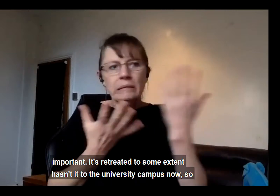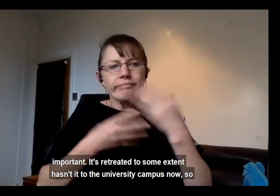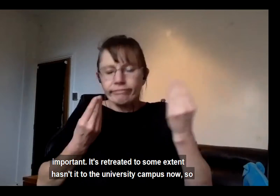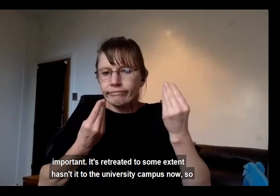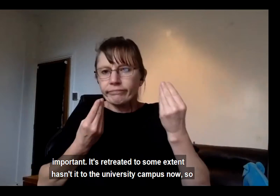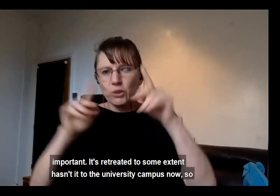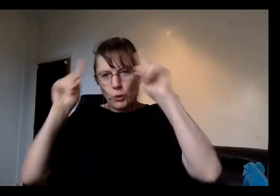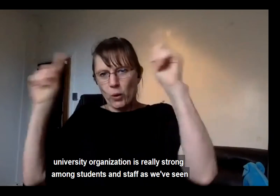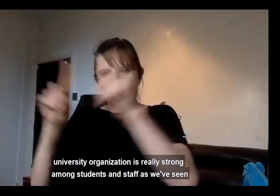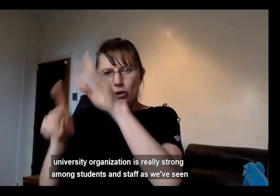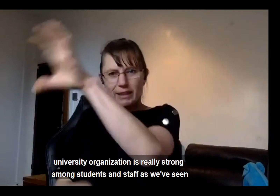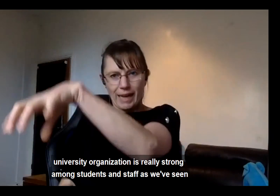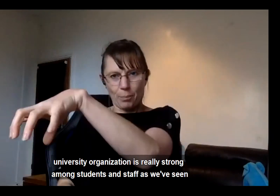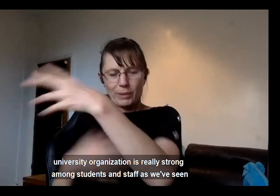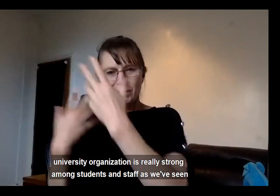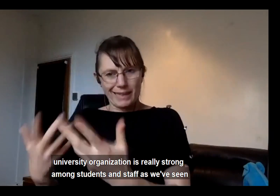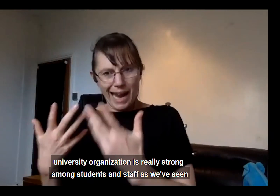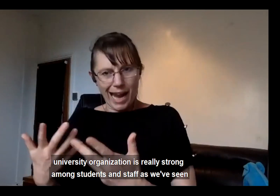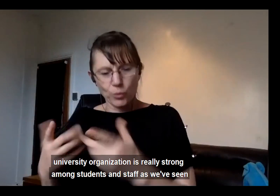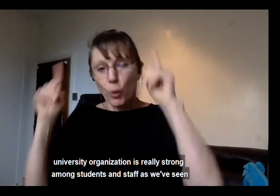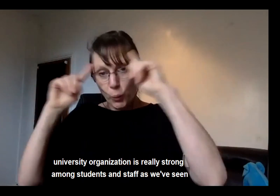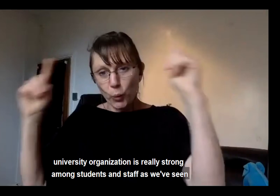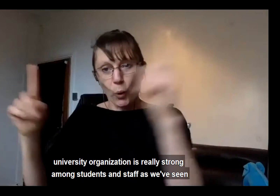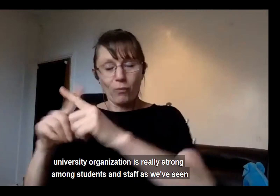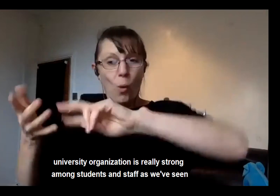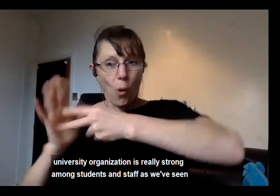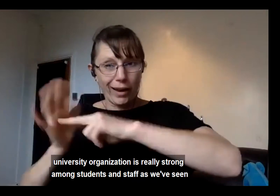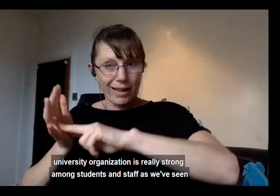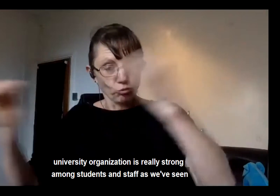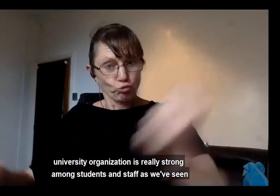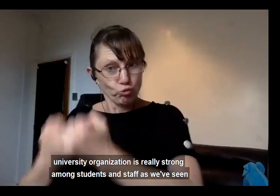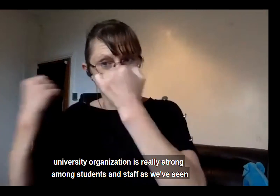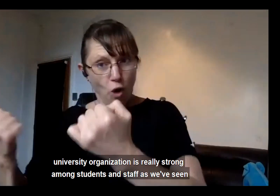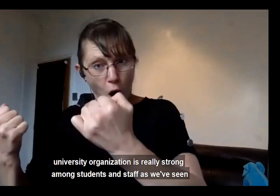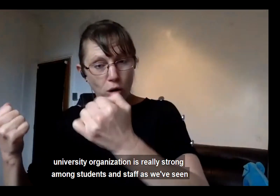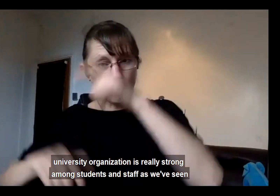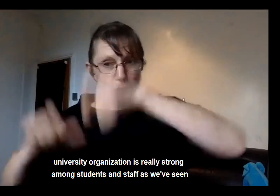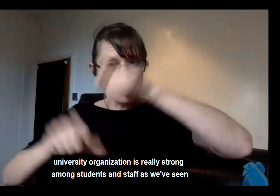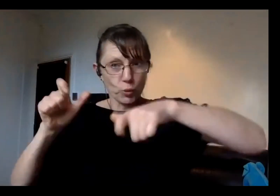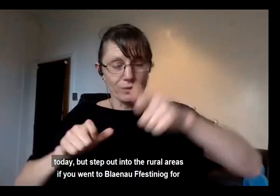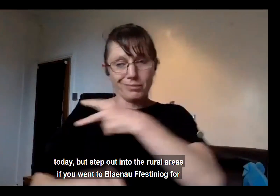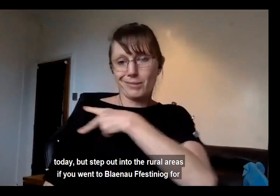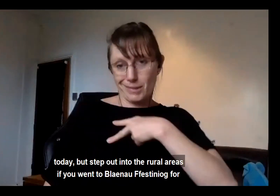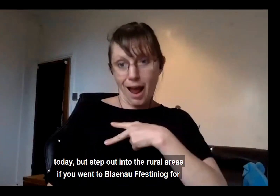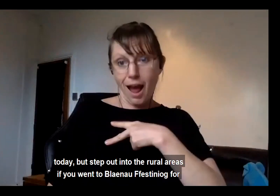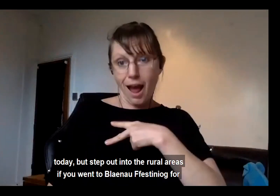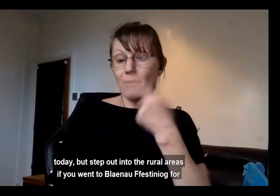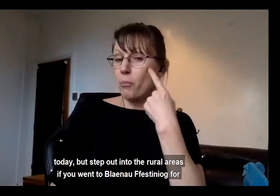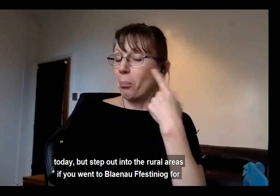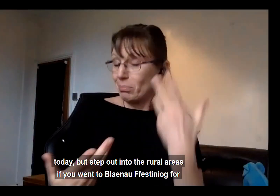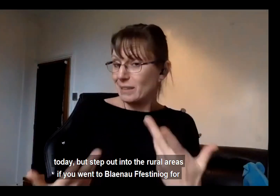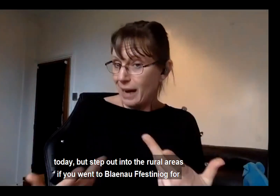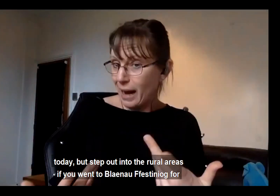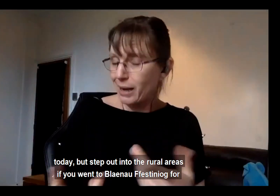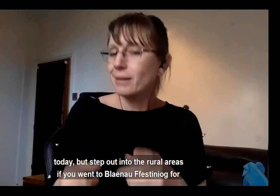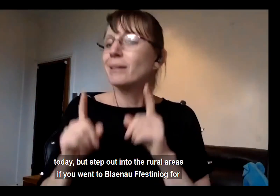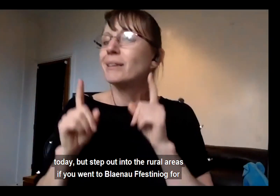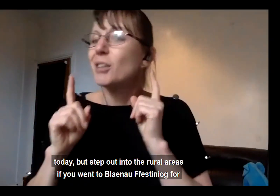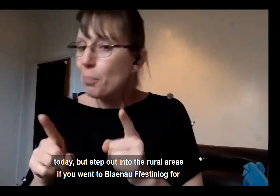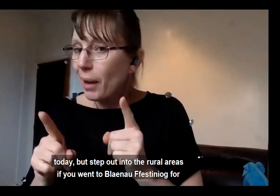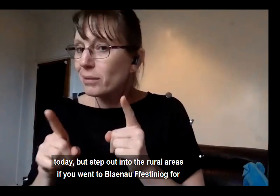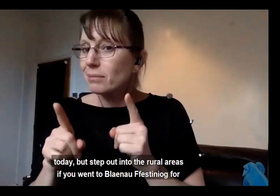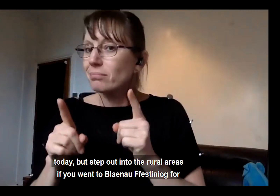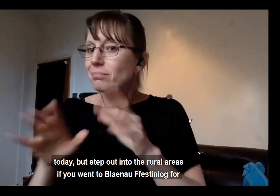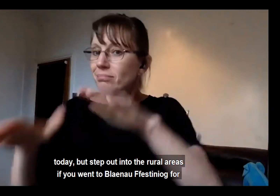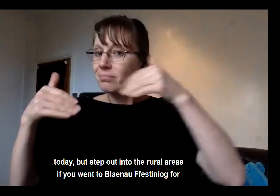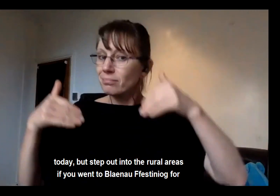university campus now. Yeah. So university organisation is really strong amongst students and staff, as we've seen today. But step